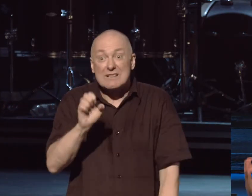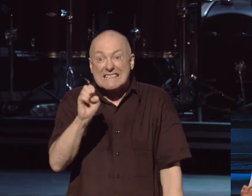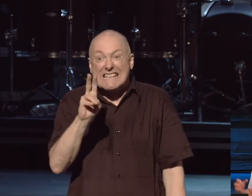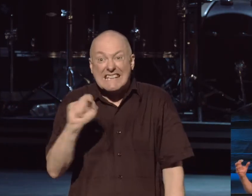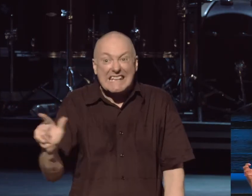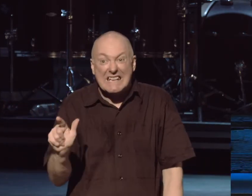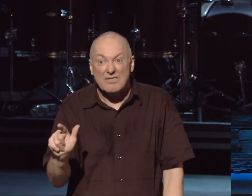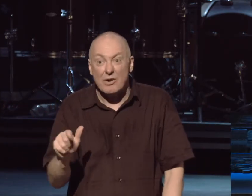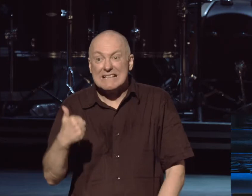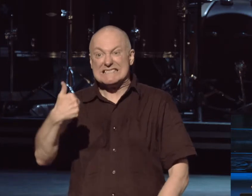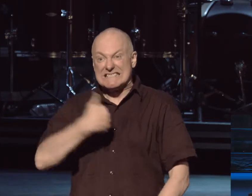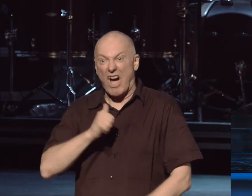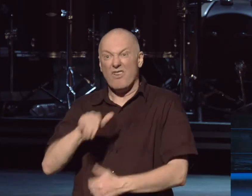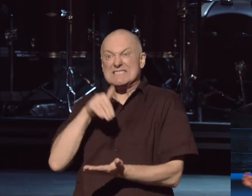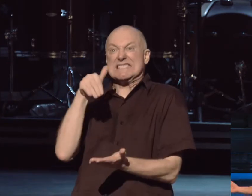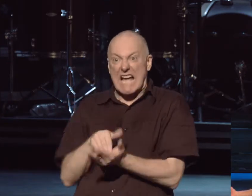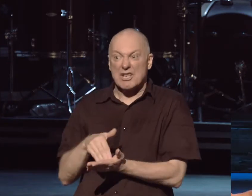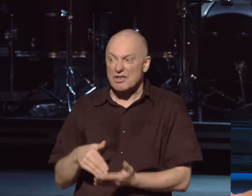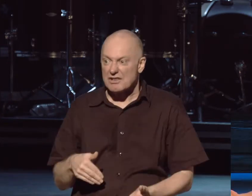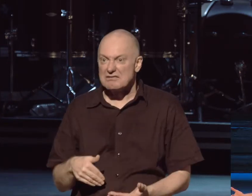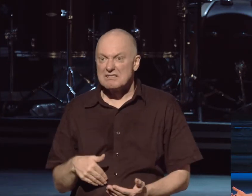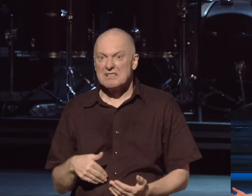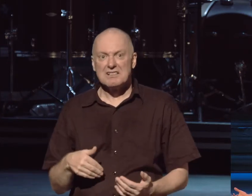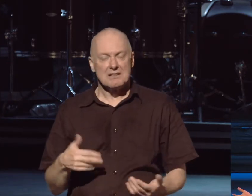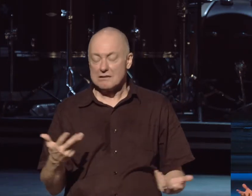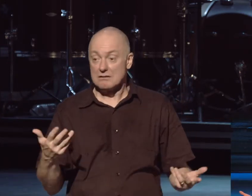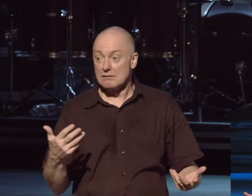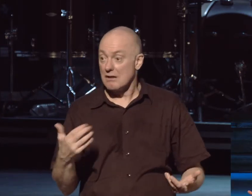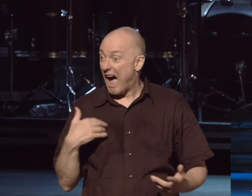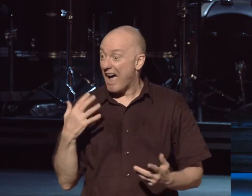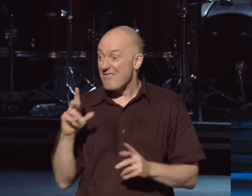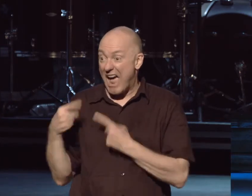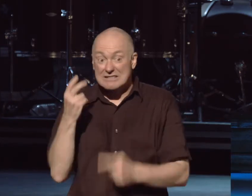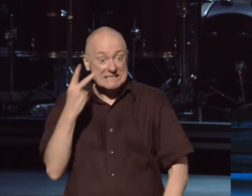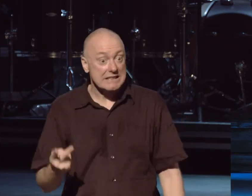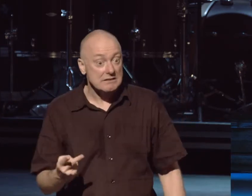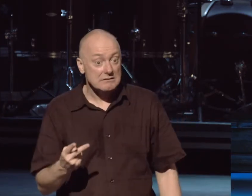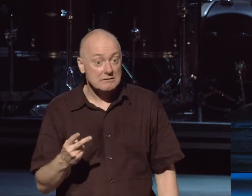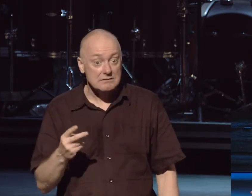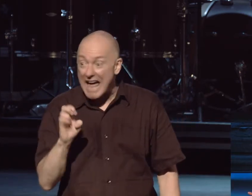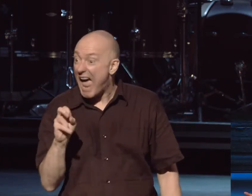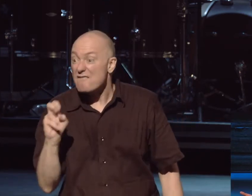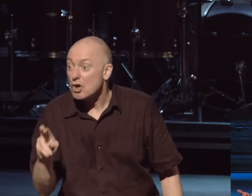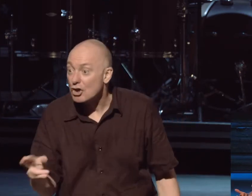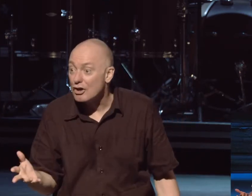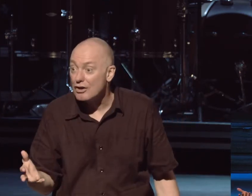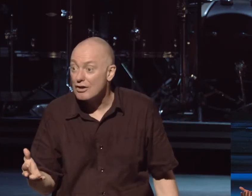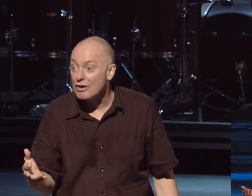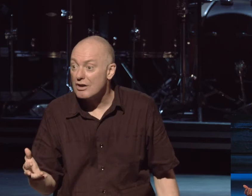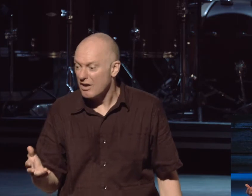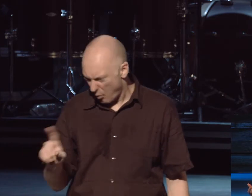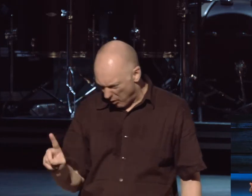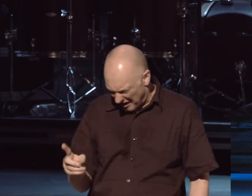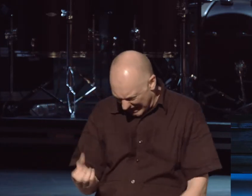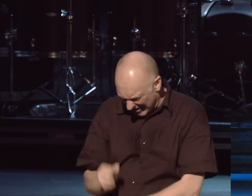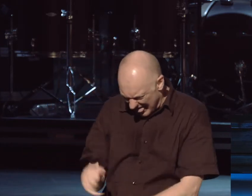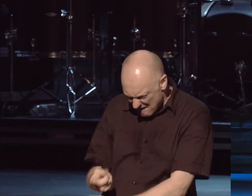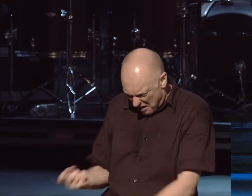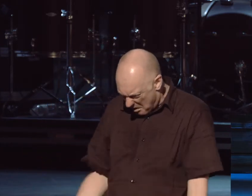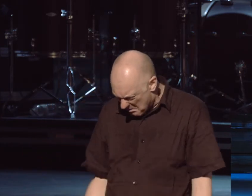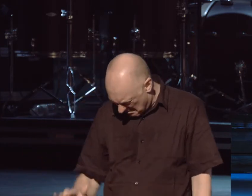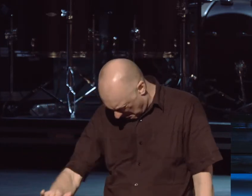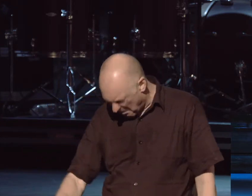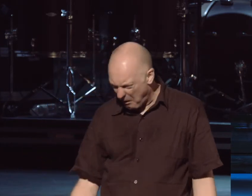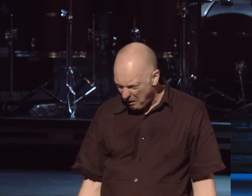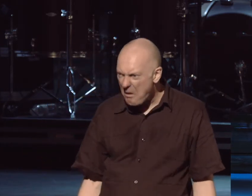I'm the center of the world people I've ever seen. Ever. Where do they get that from? Their